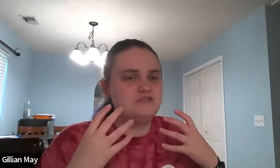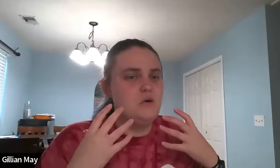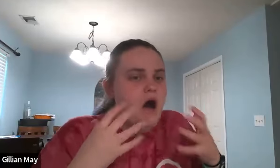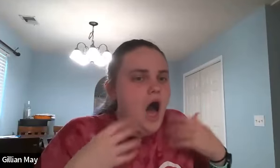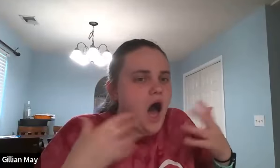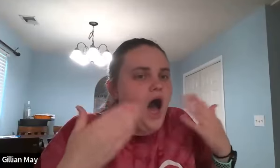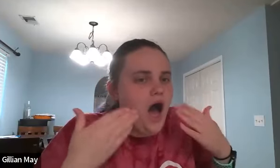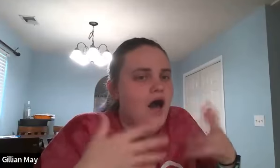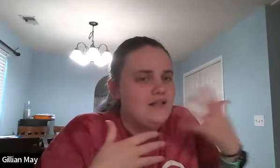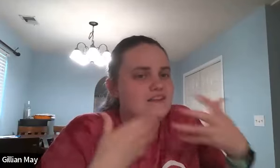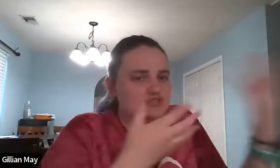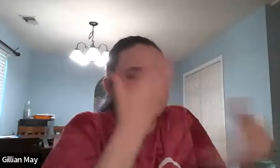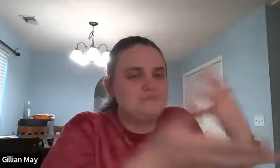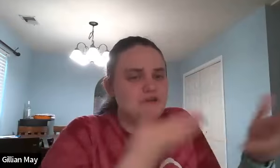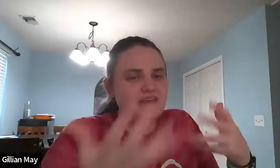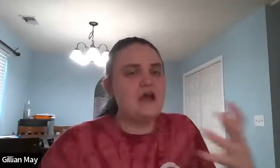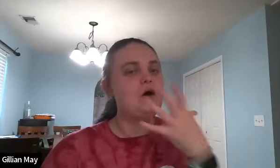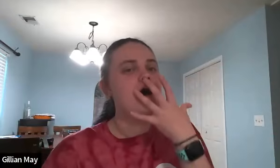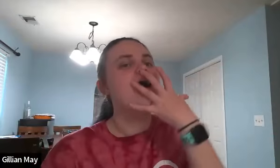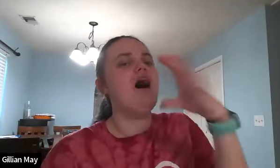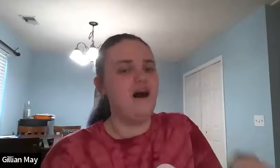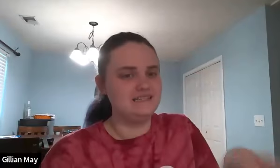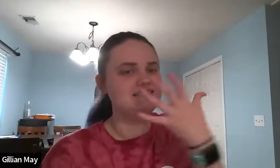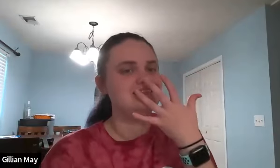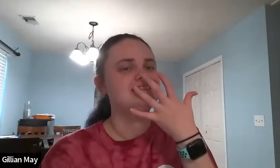whole like you just keep breathing it out. Hot.